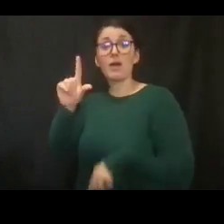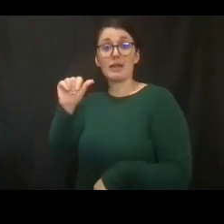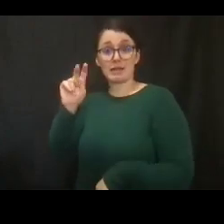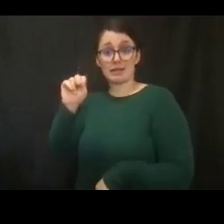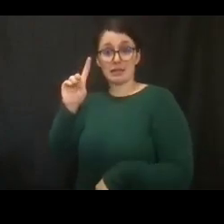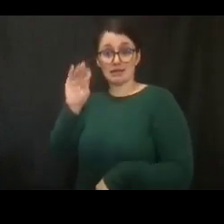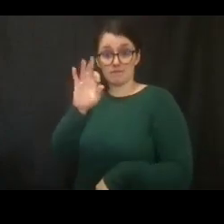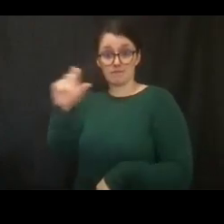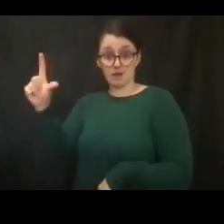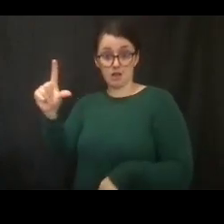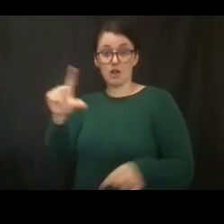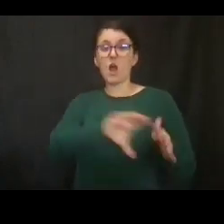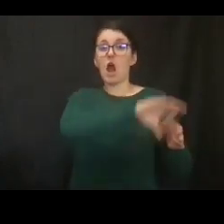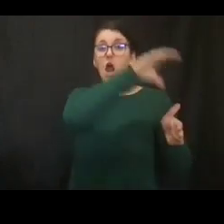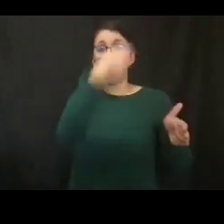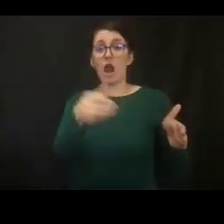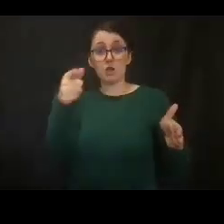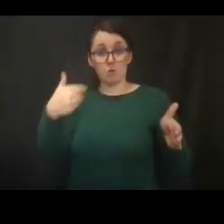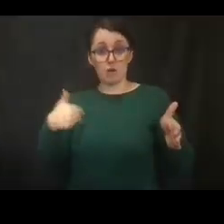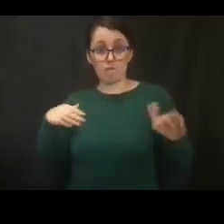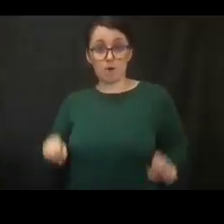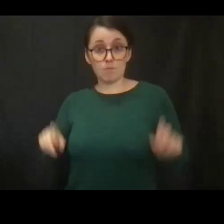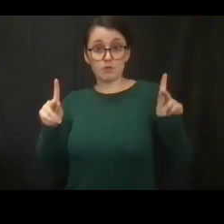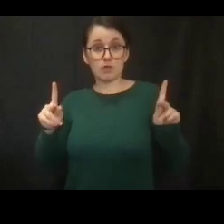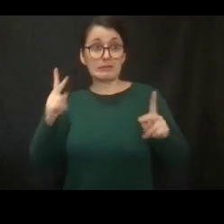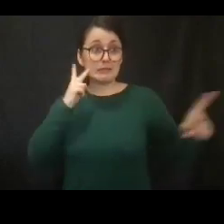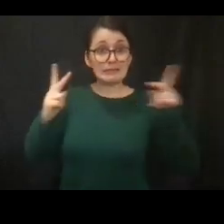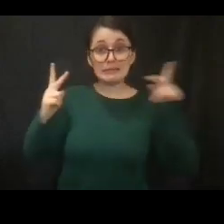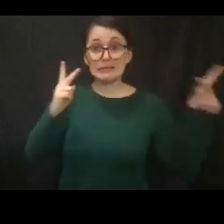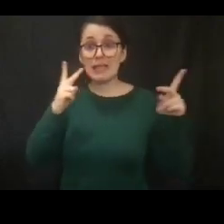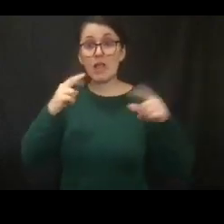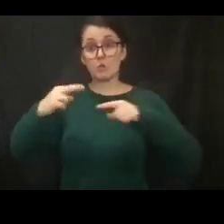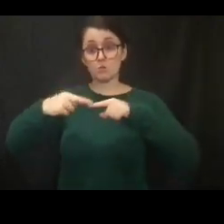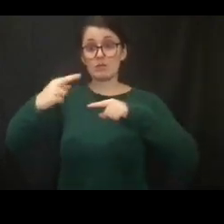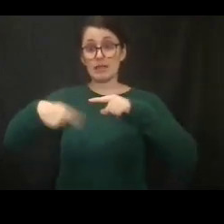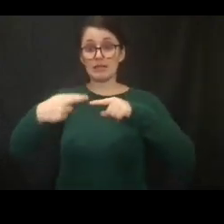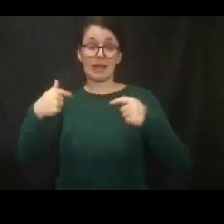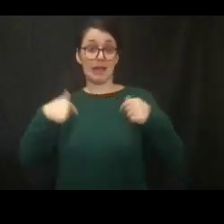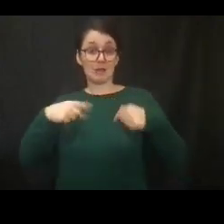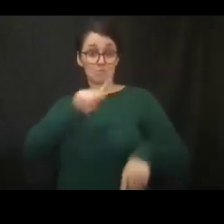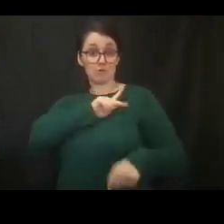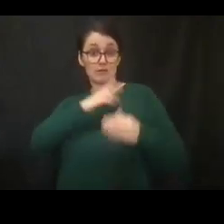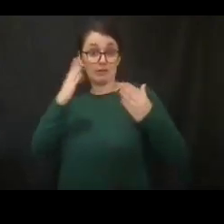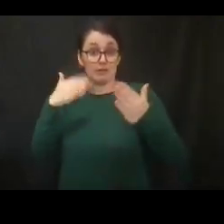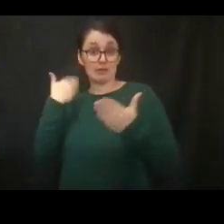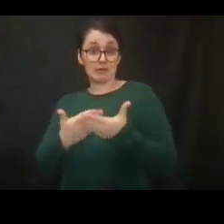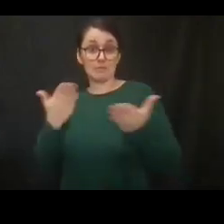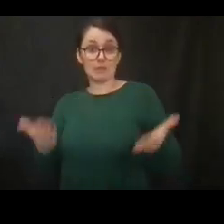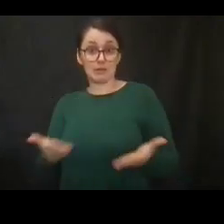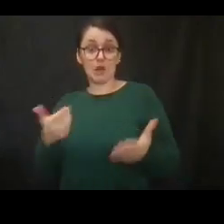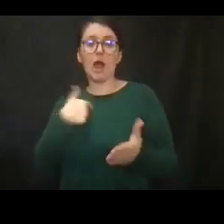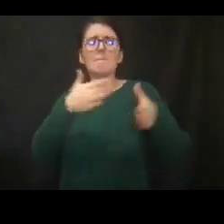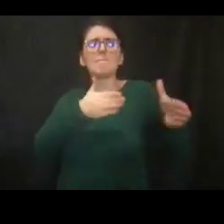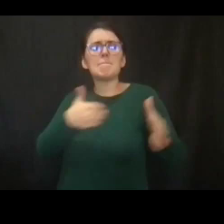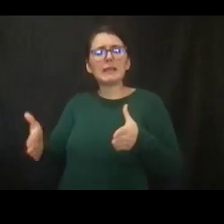you are going to have an opportunity to drive through the recycling, when I come here, I try to plan my load so